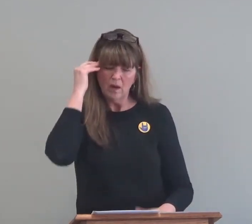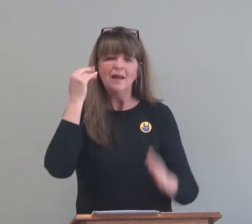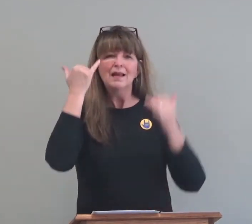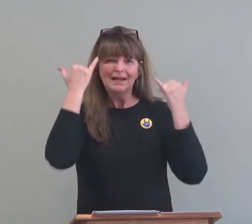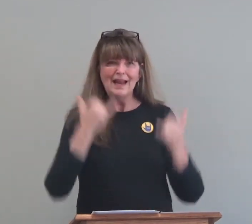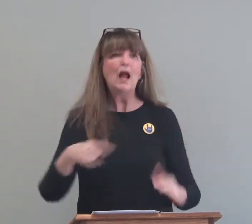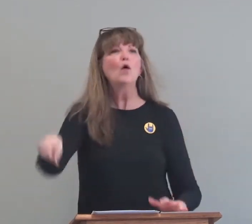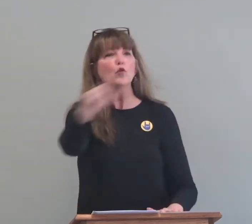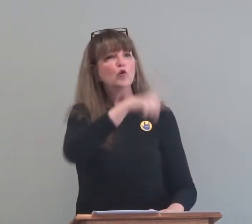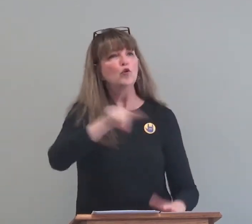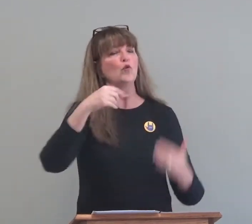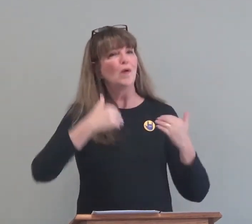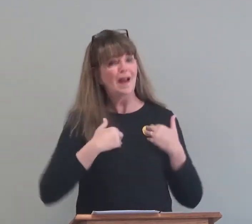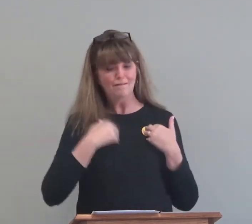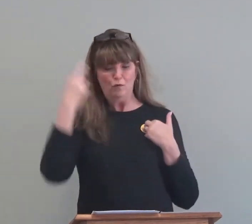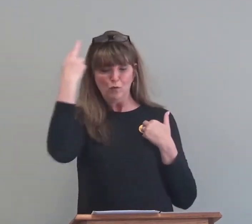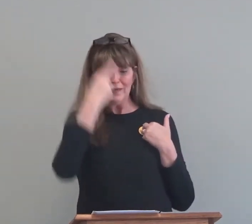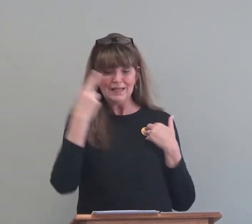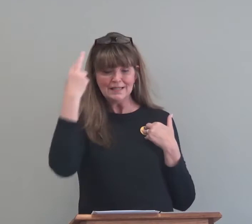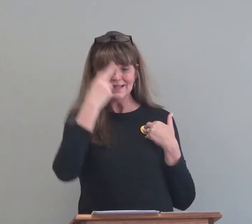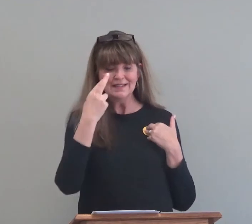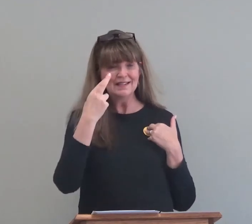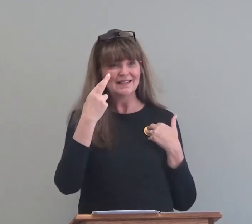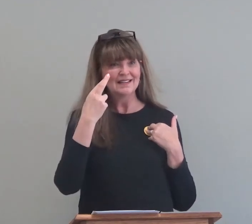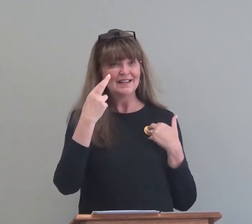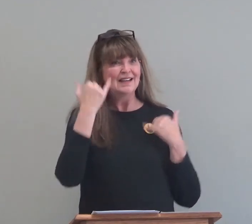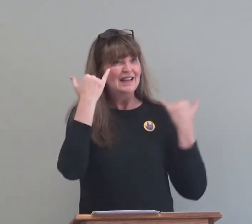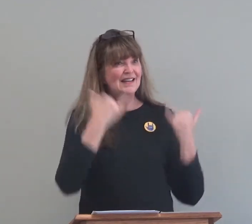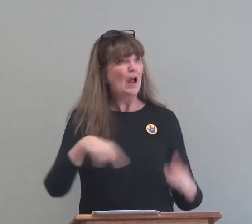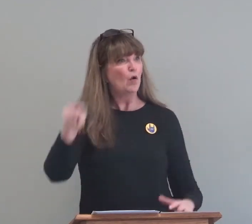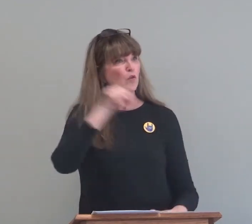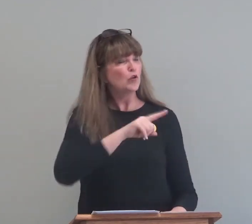while Jesus was with them, he let them know that now